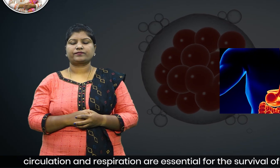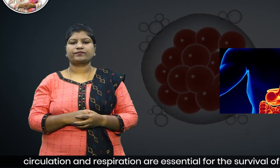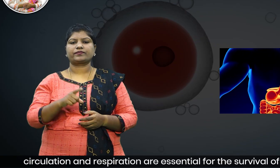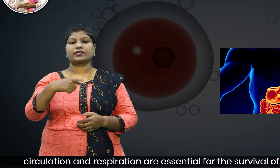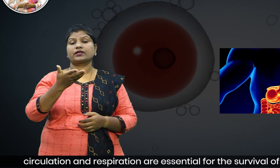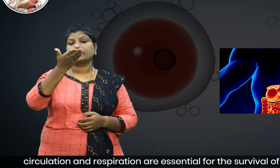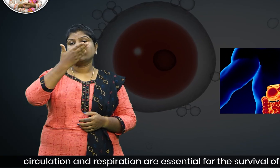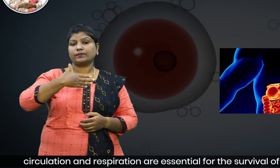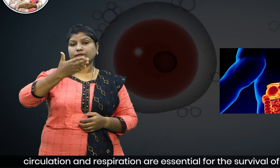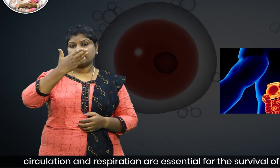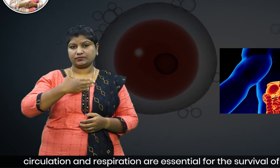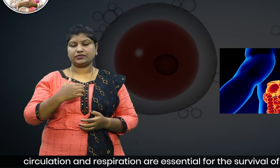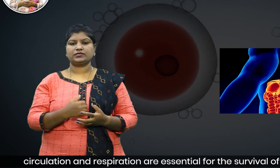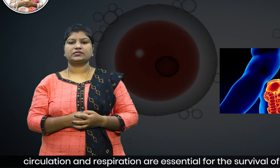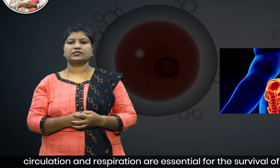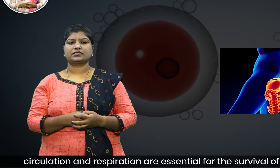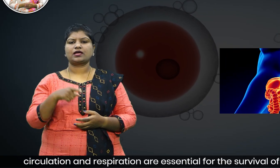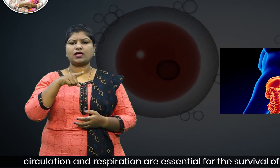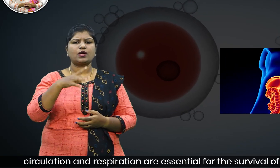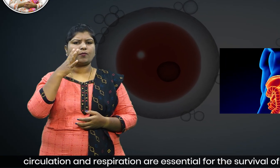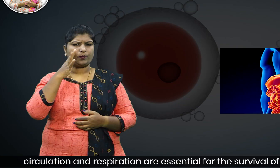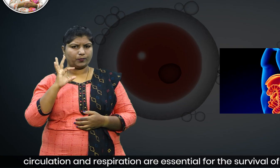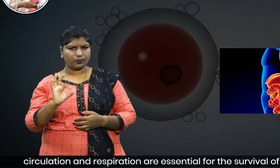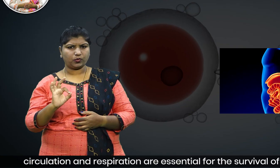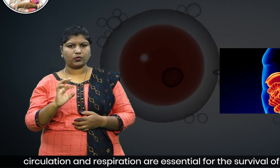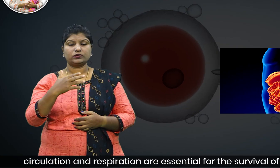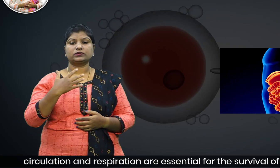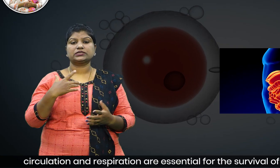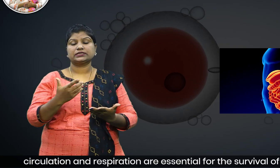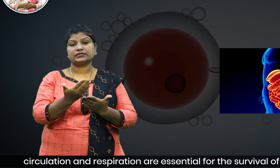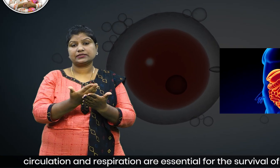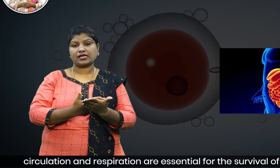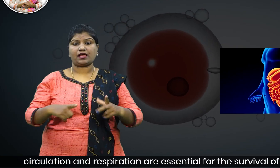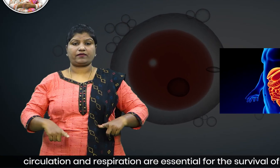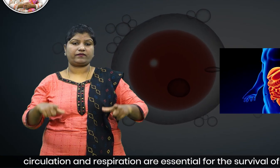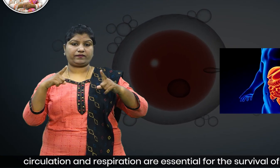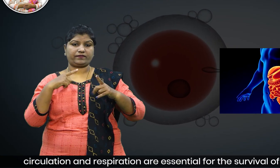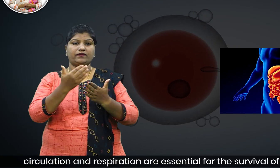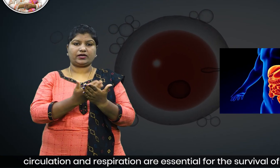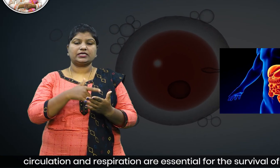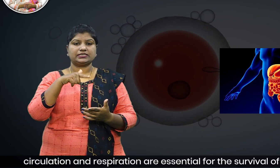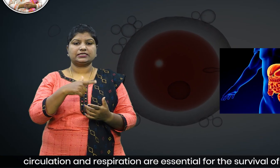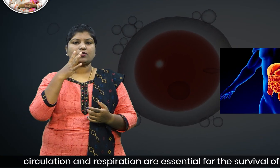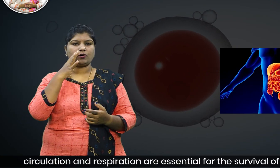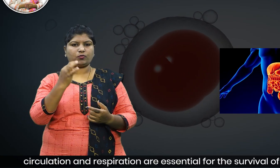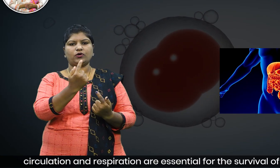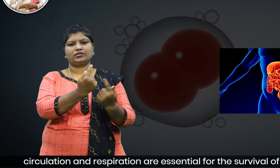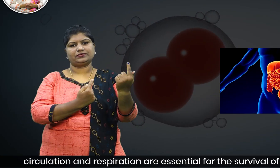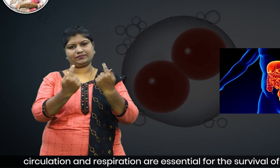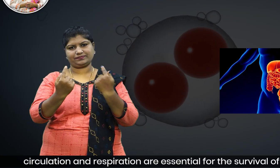and respiration are essential for the survival of every individual.